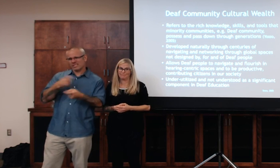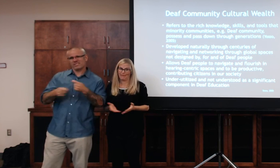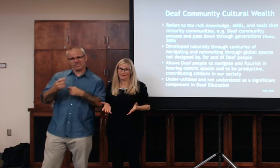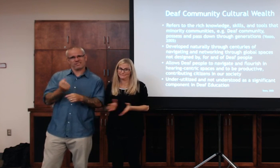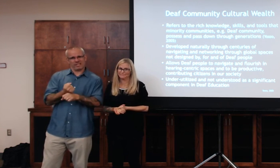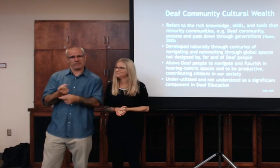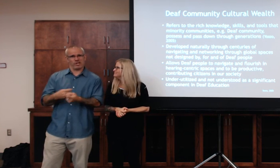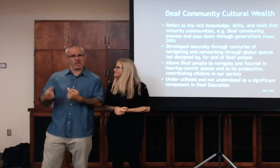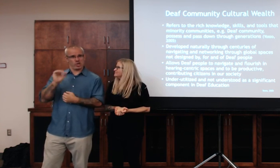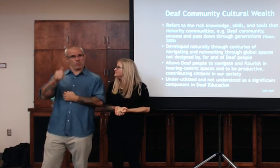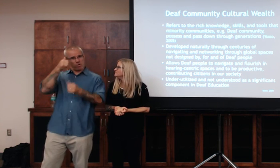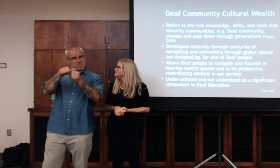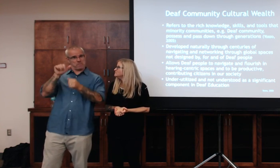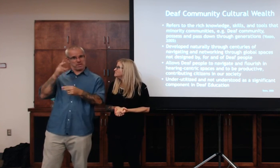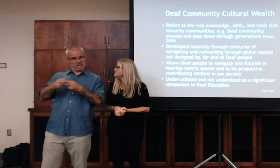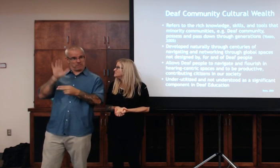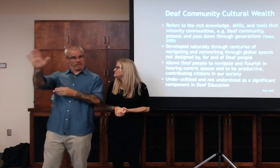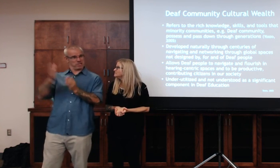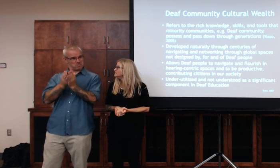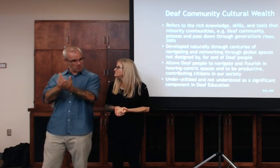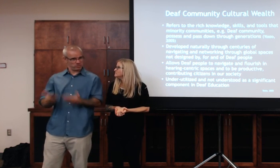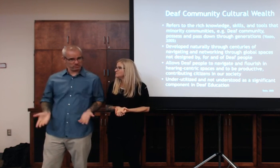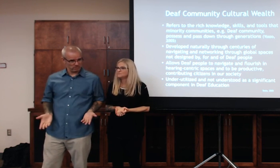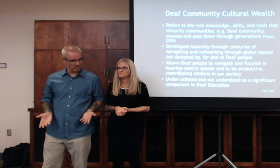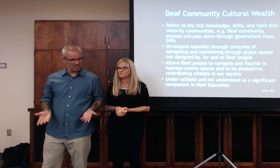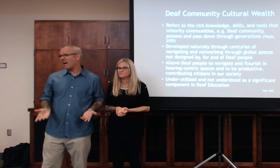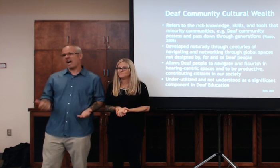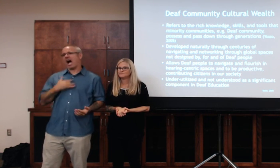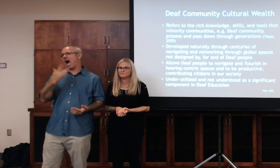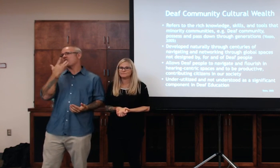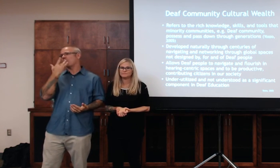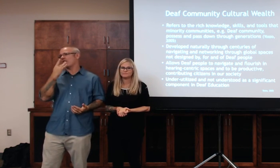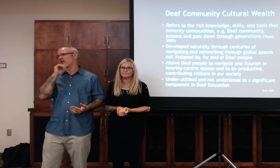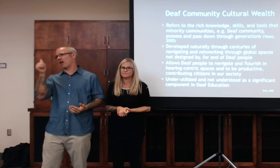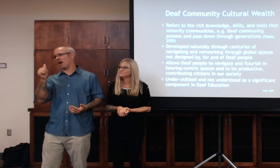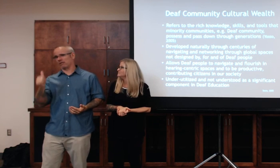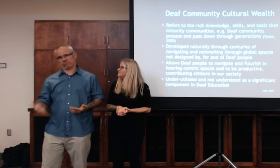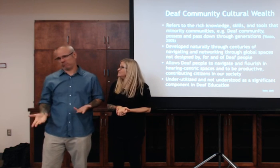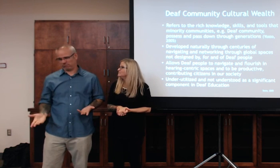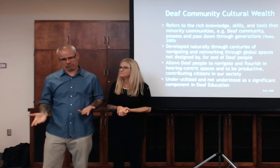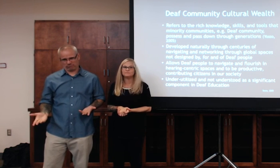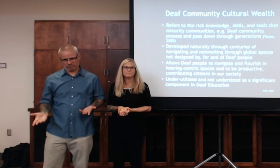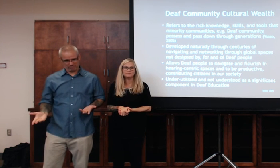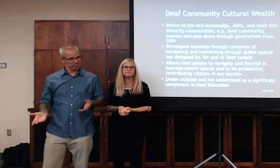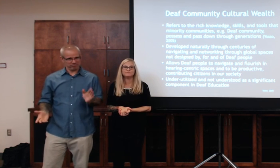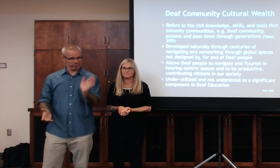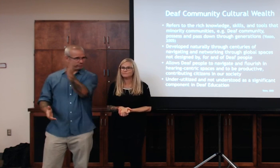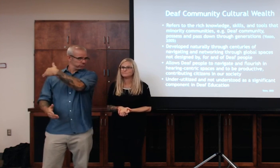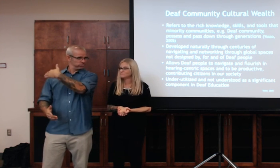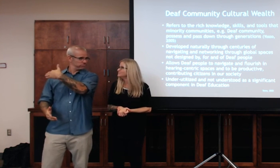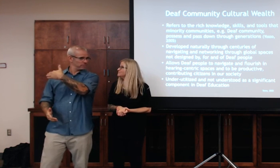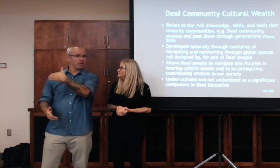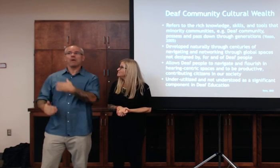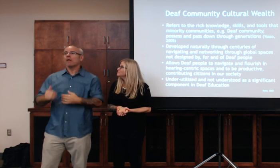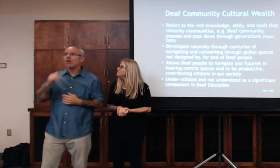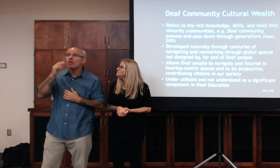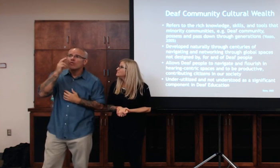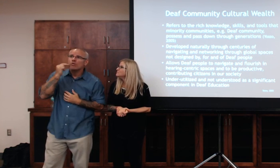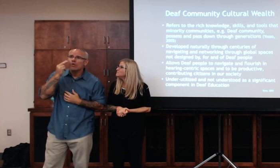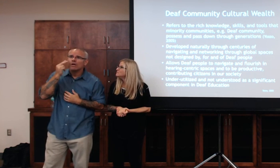trader. But you remember the name of the boats that he came on? I'd rather not, guys. Yeah, who cares about Christopher Columbus? Lorraine Clare,